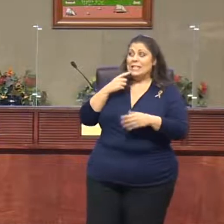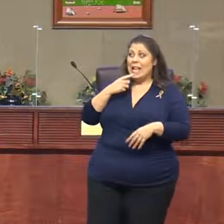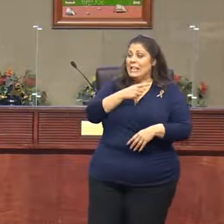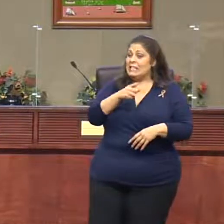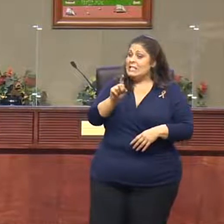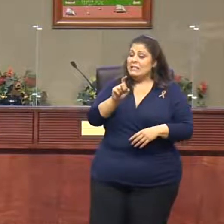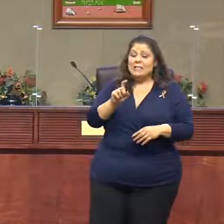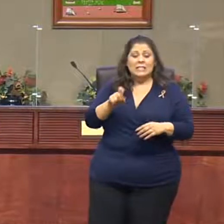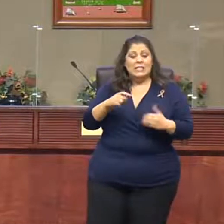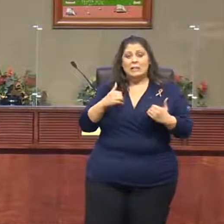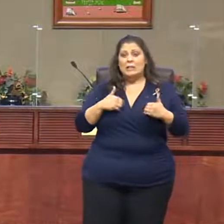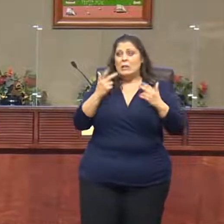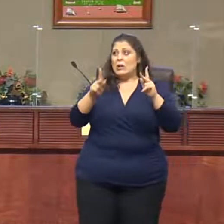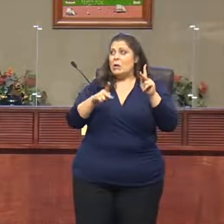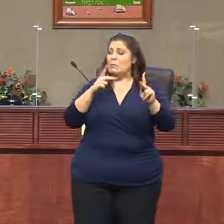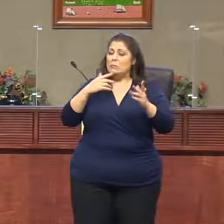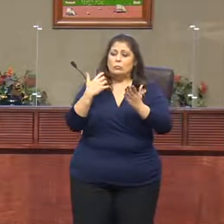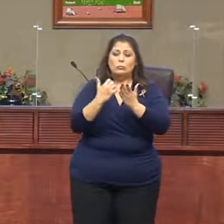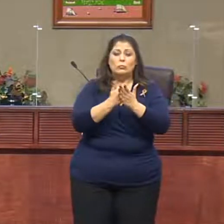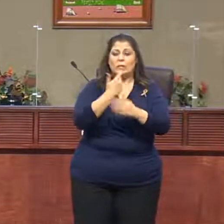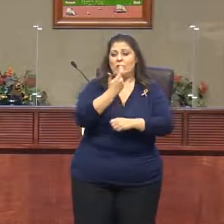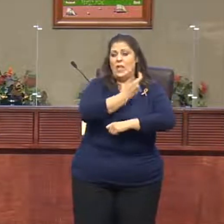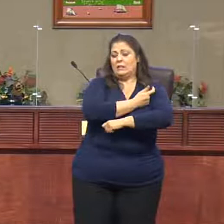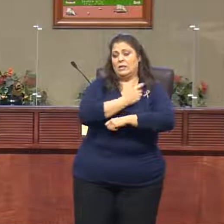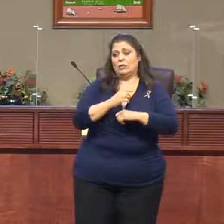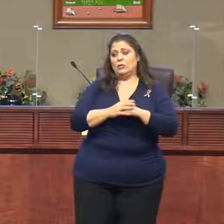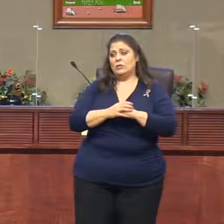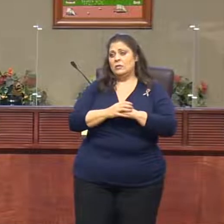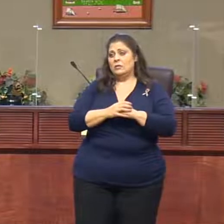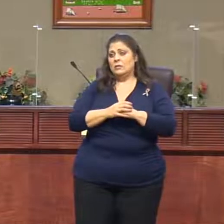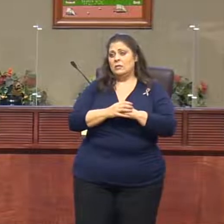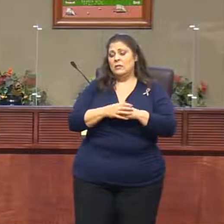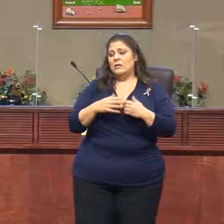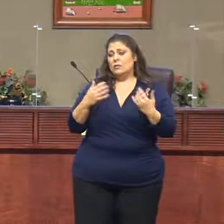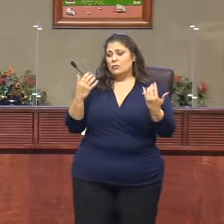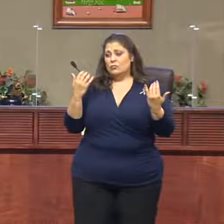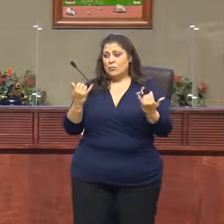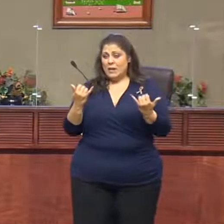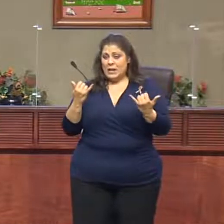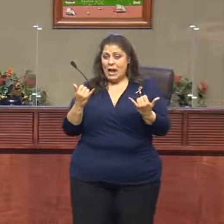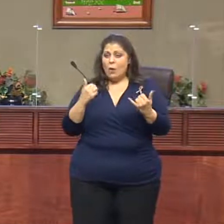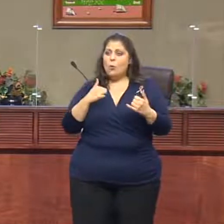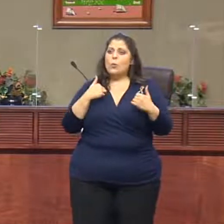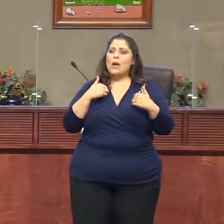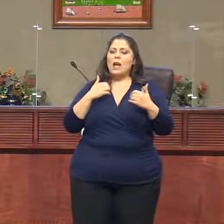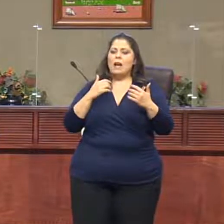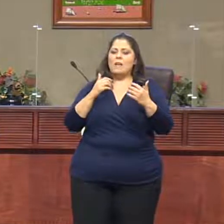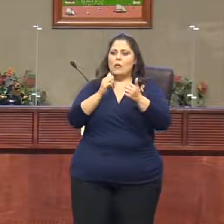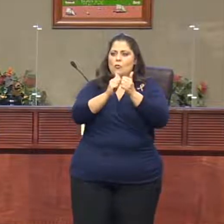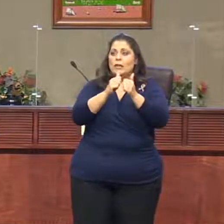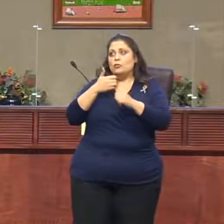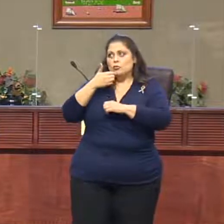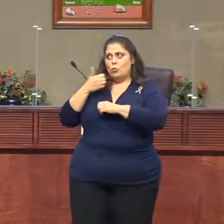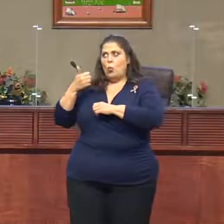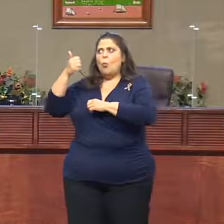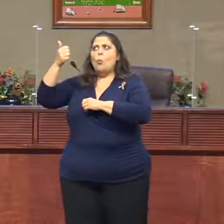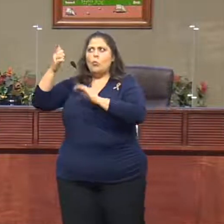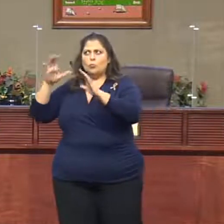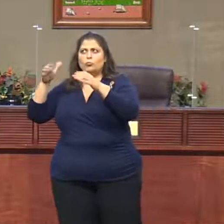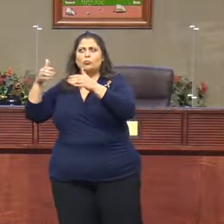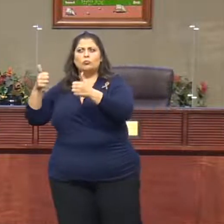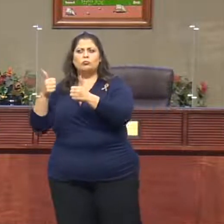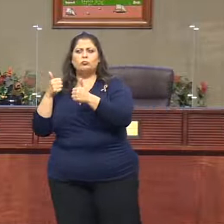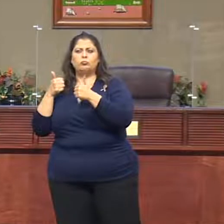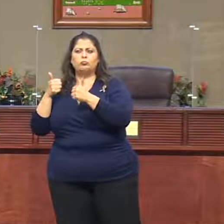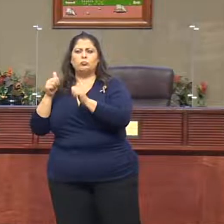vaccinated as soon as possible. Because our race right now is that we are doing great with the older segment of the population.